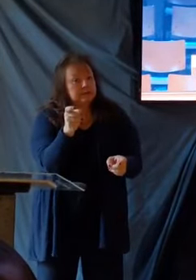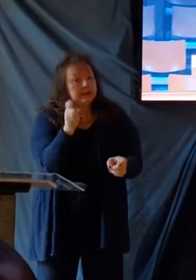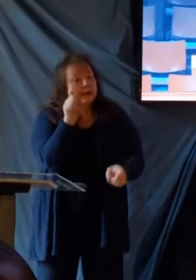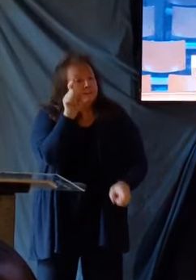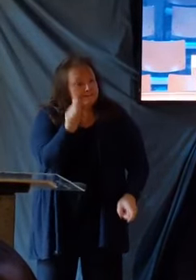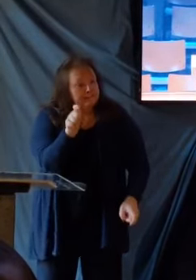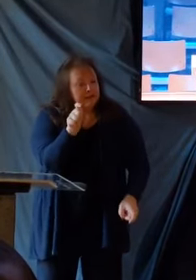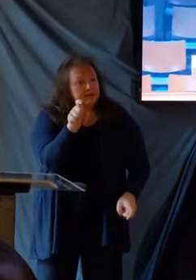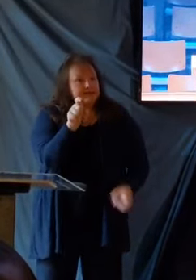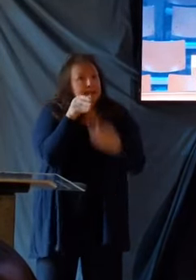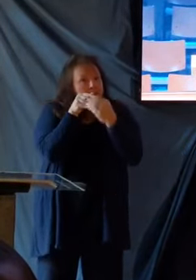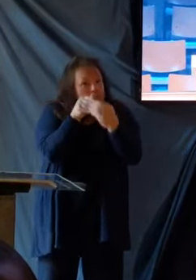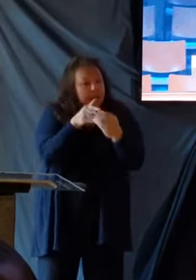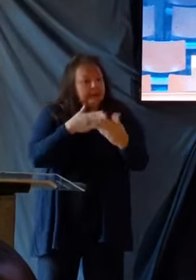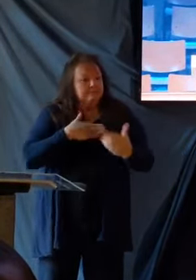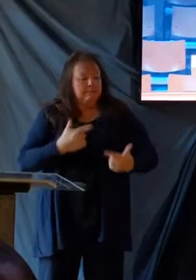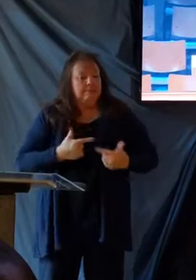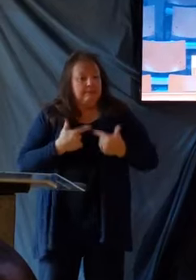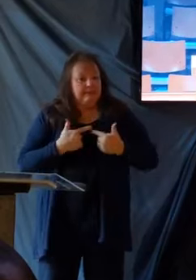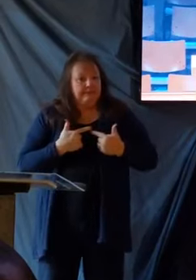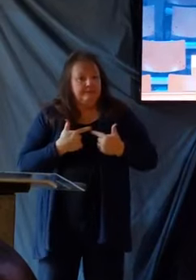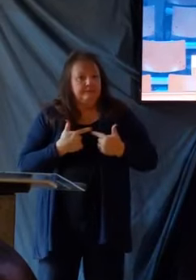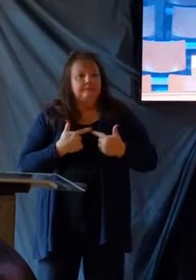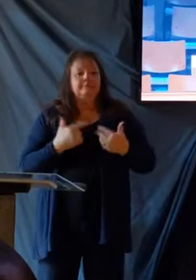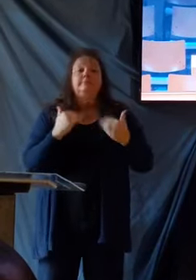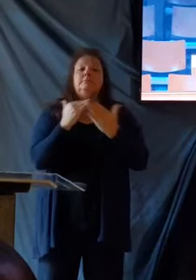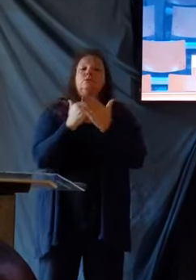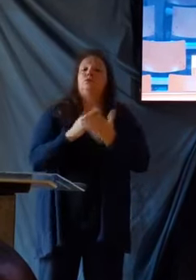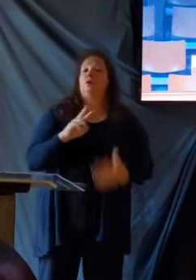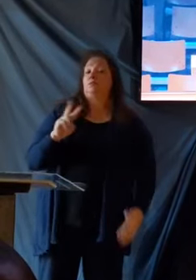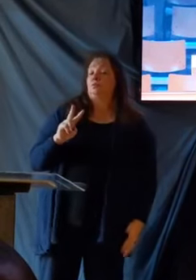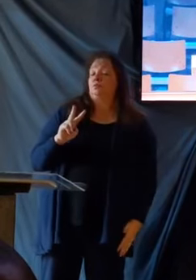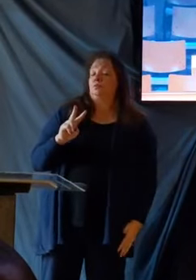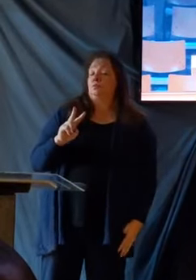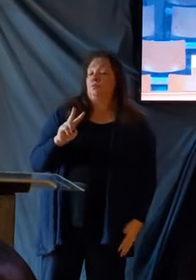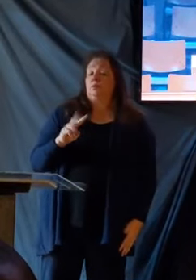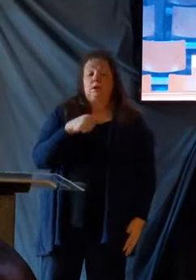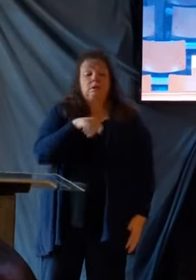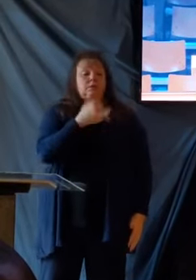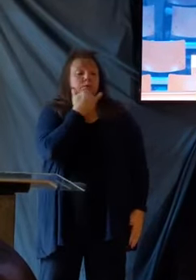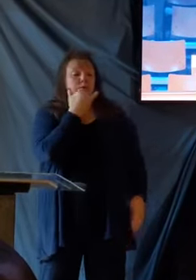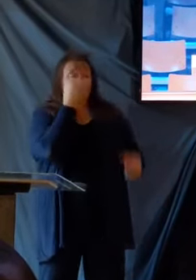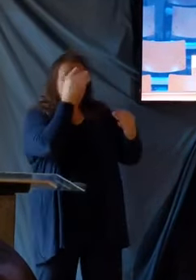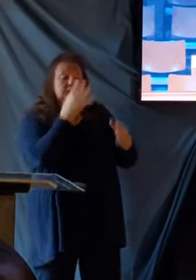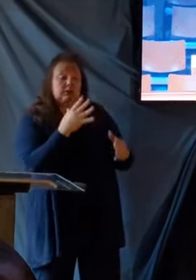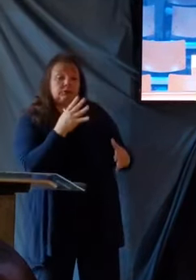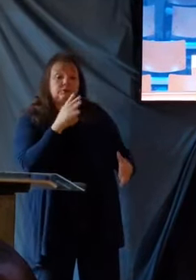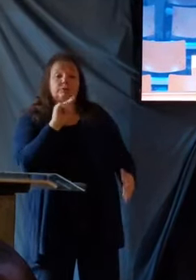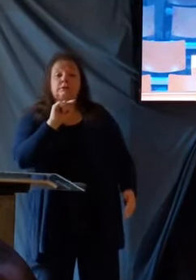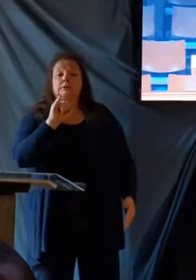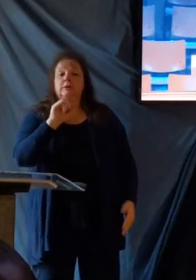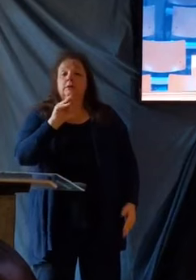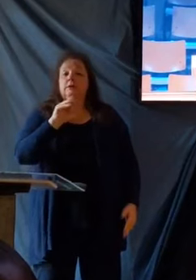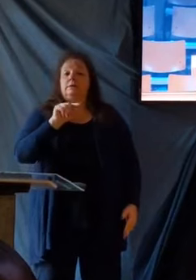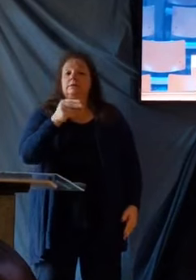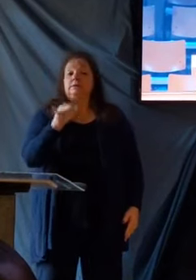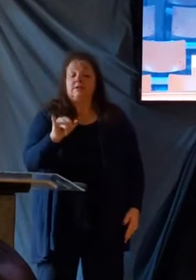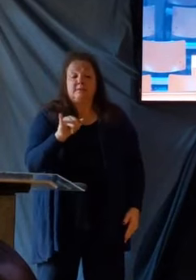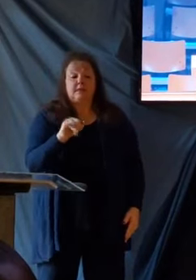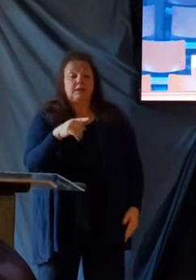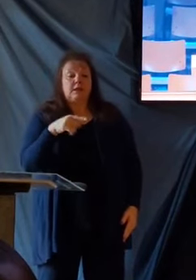must be the guide of our lives. So we looked into chapter 2. In contrast to these false teachers, Timothy,